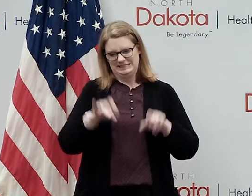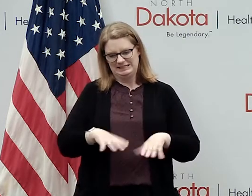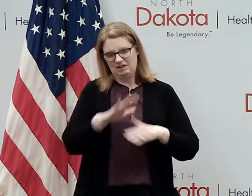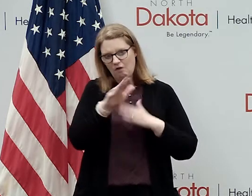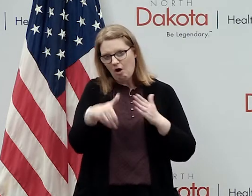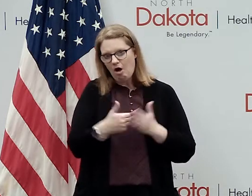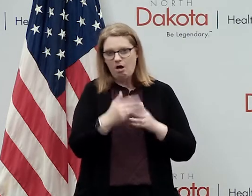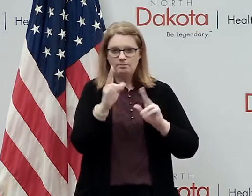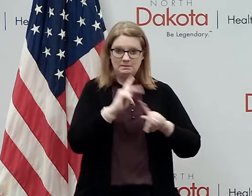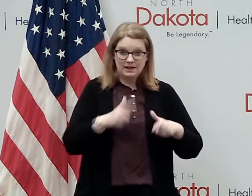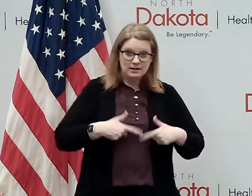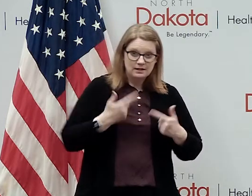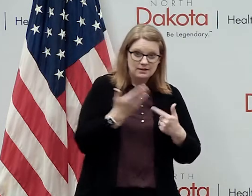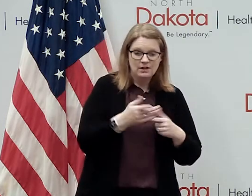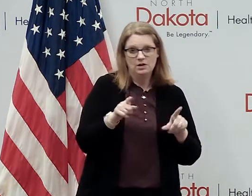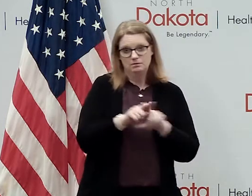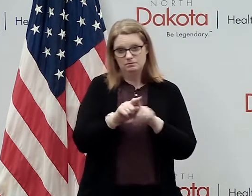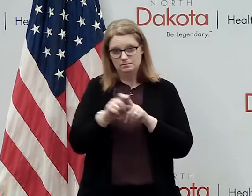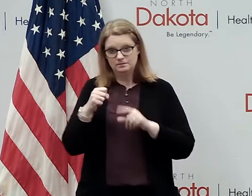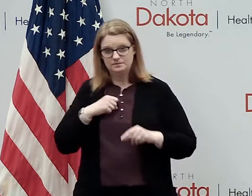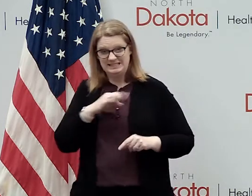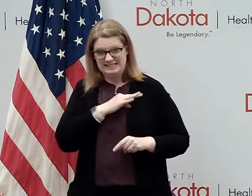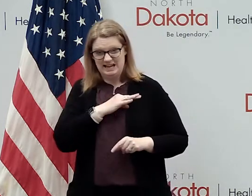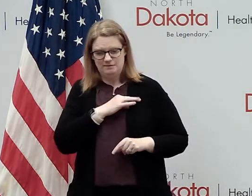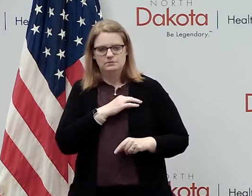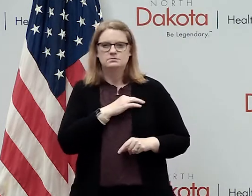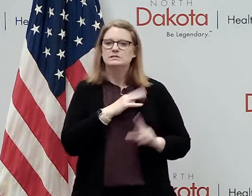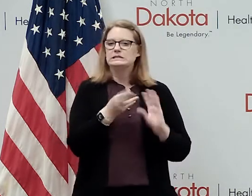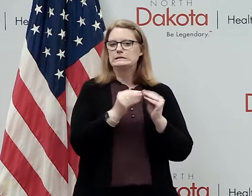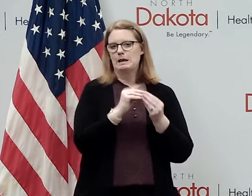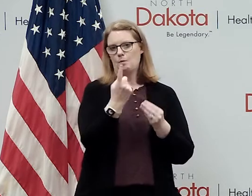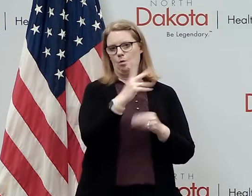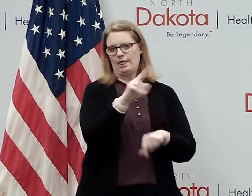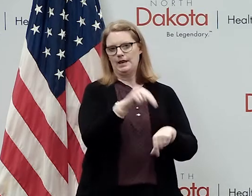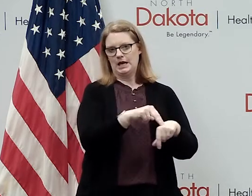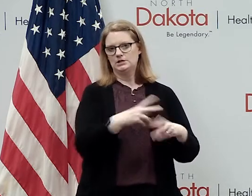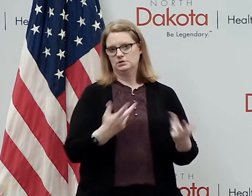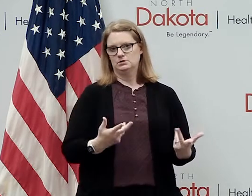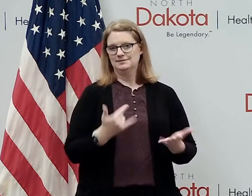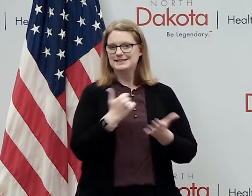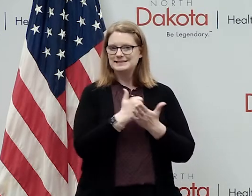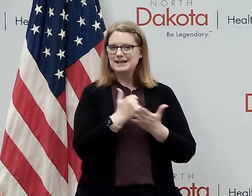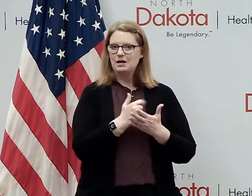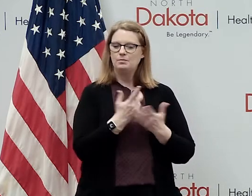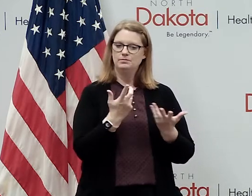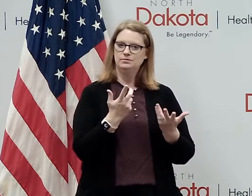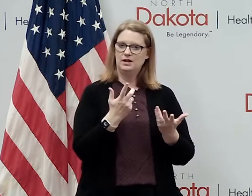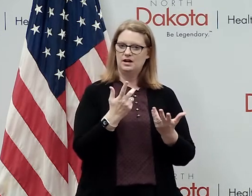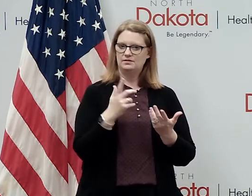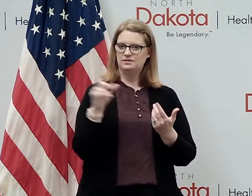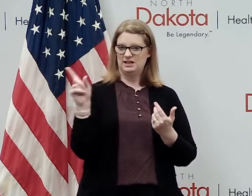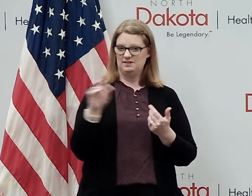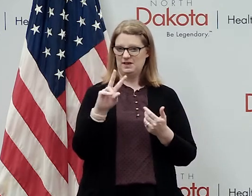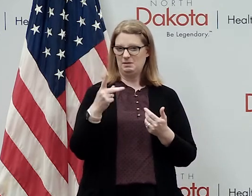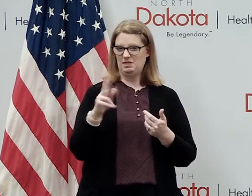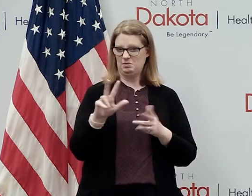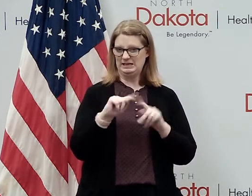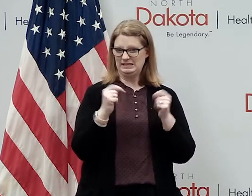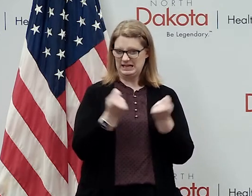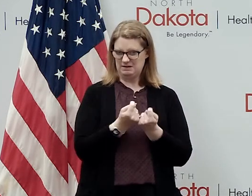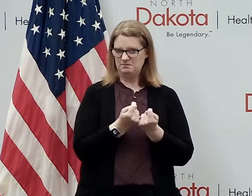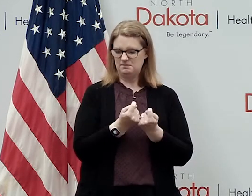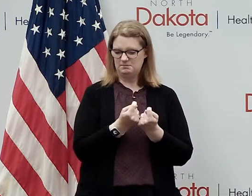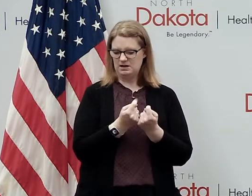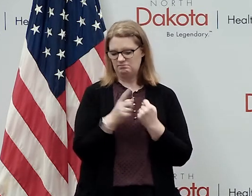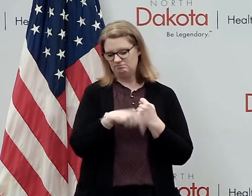staff. Again, this leads the nation. This has helped the long-term care, the VP3 team, make evidence-based decisions regarding